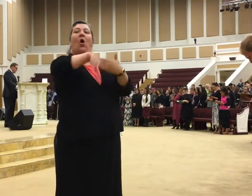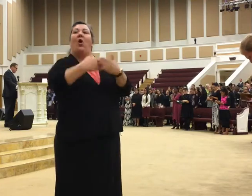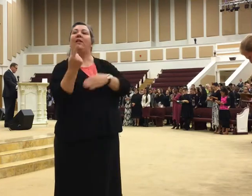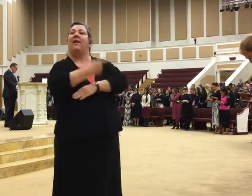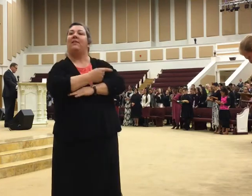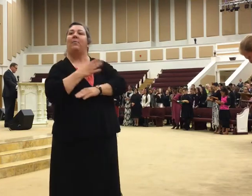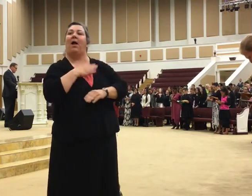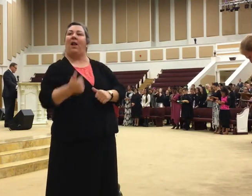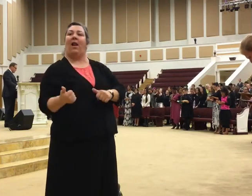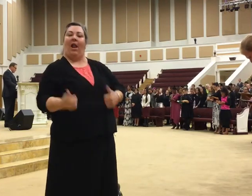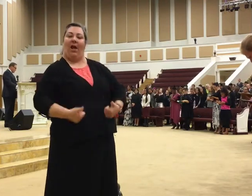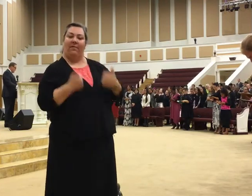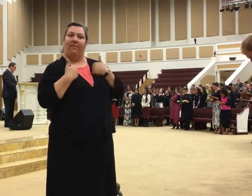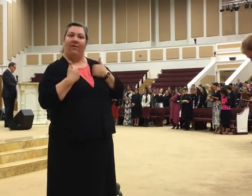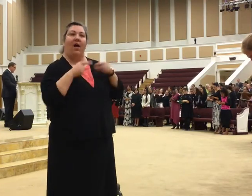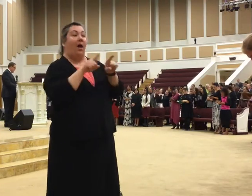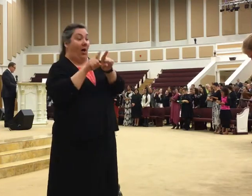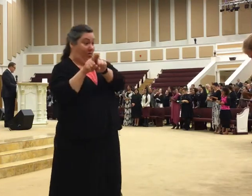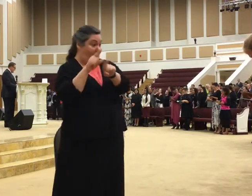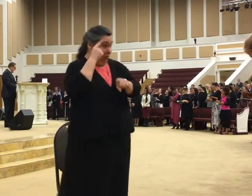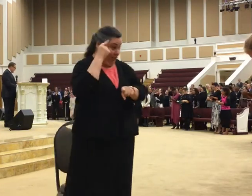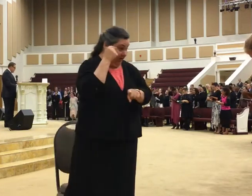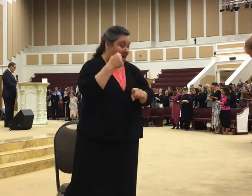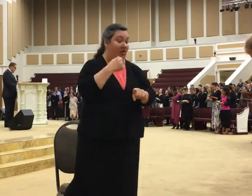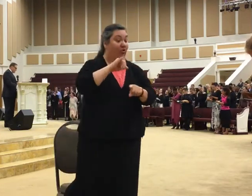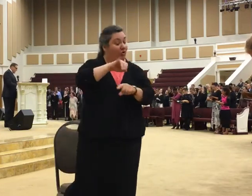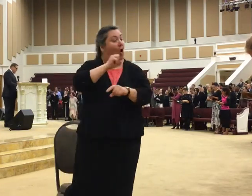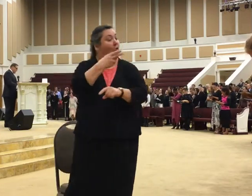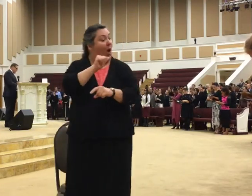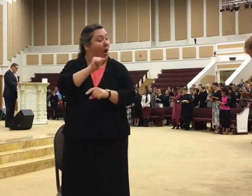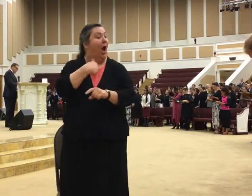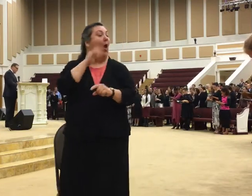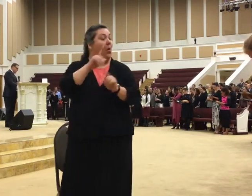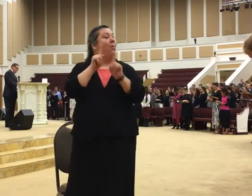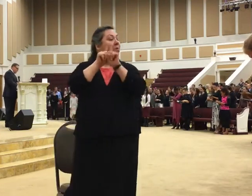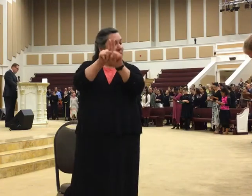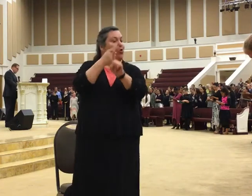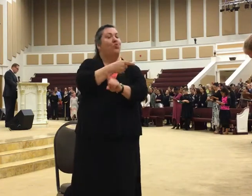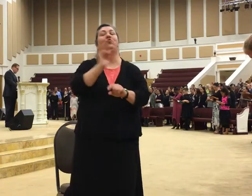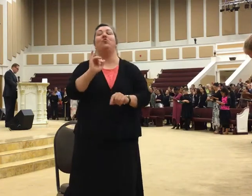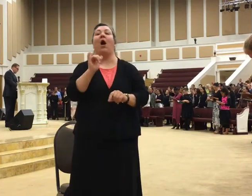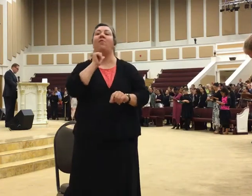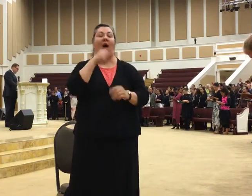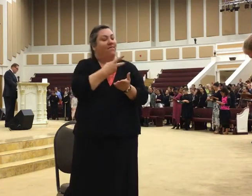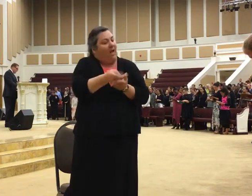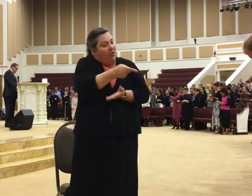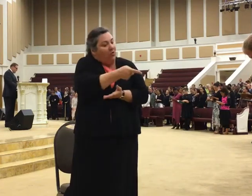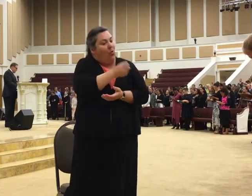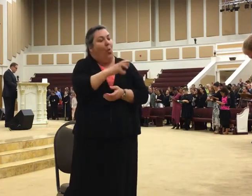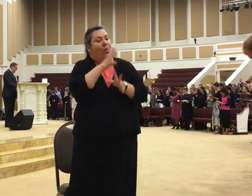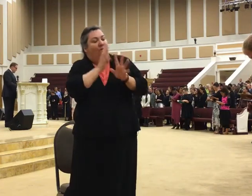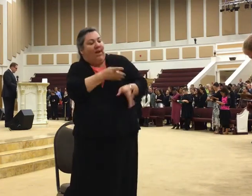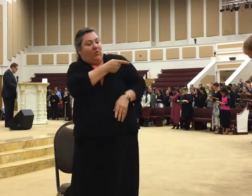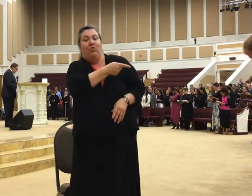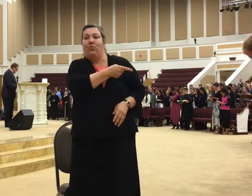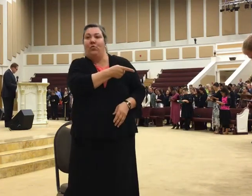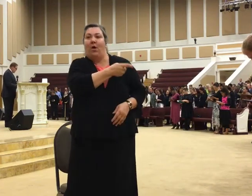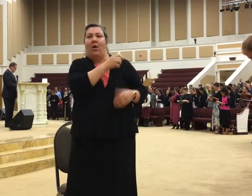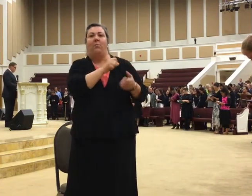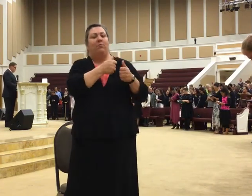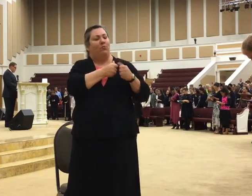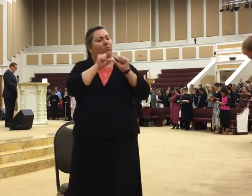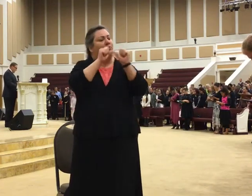Moses. So, Joshua, I will be with thee. I will not fail thee, nor forsake thee. Be